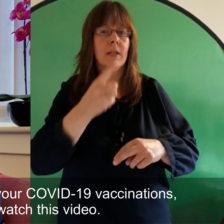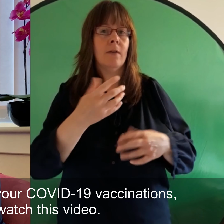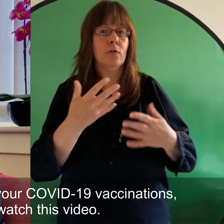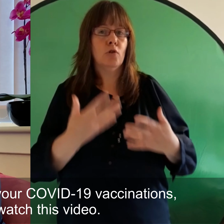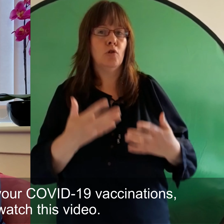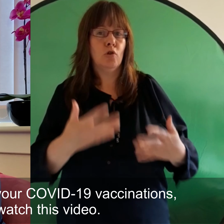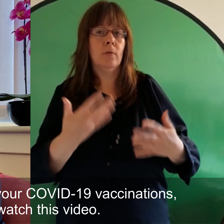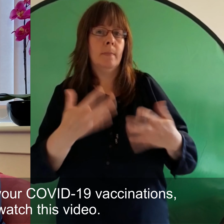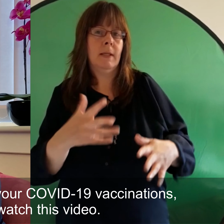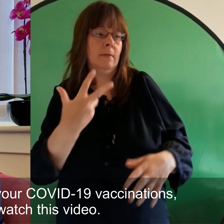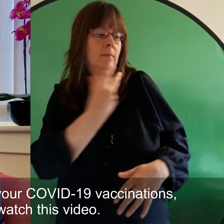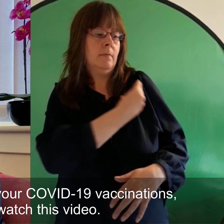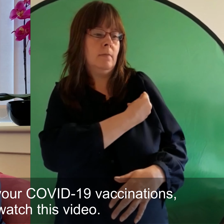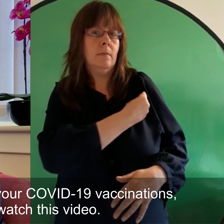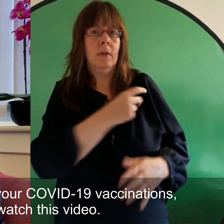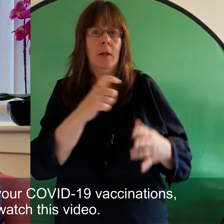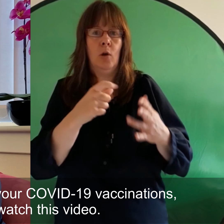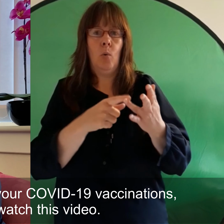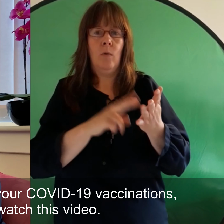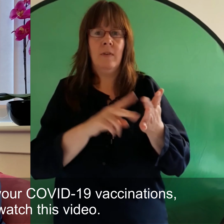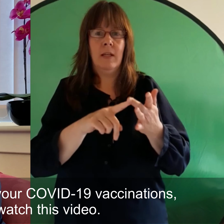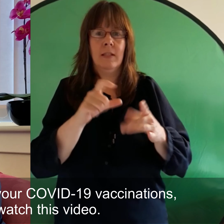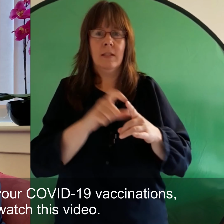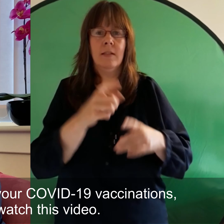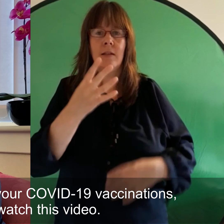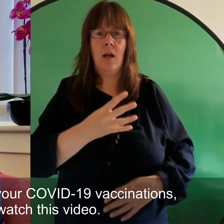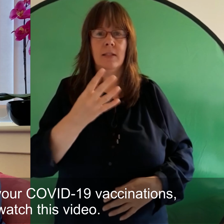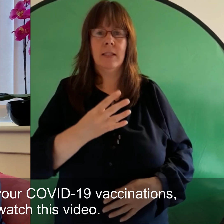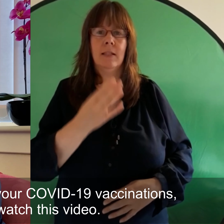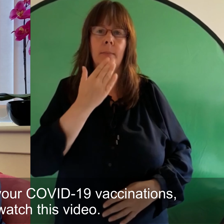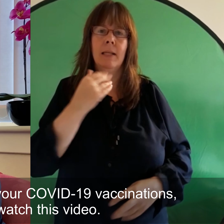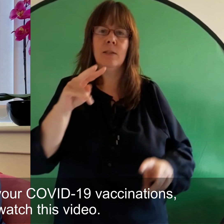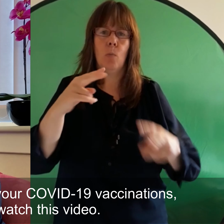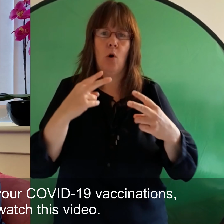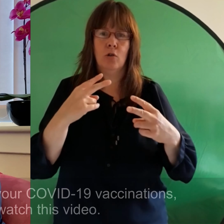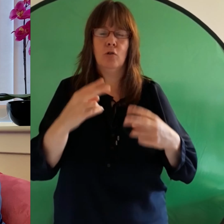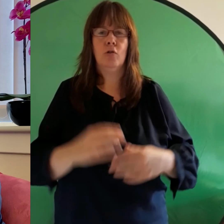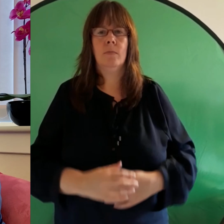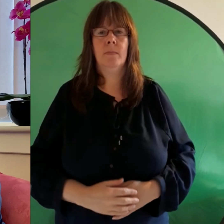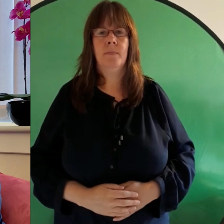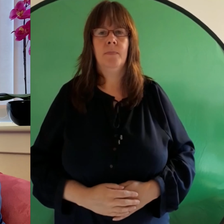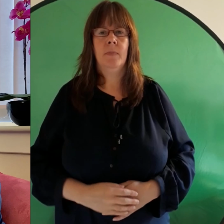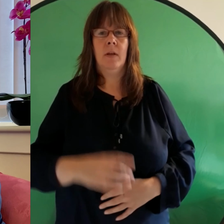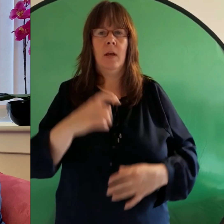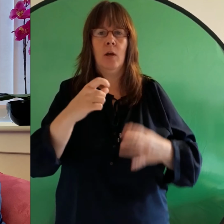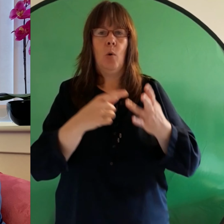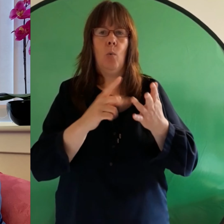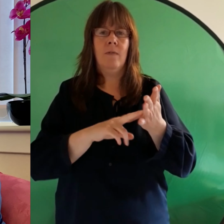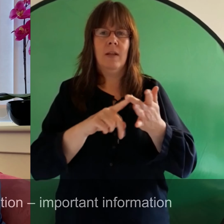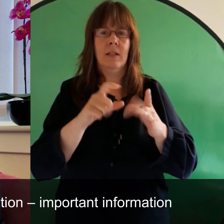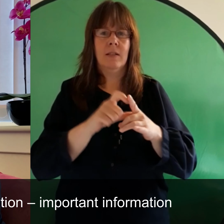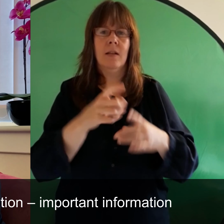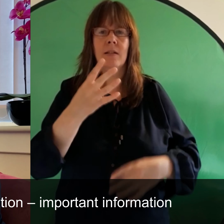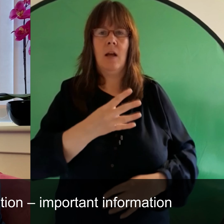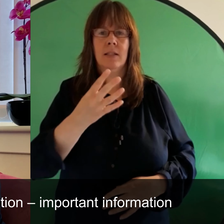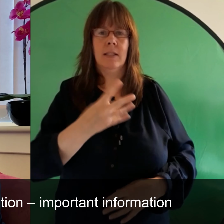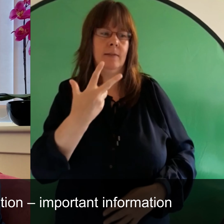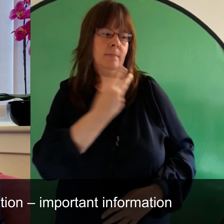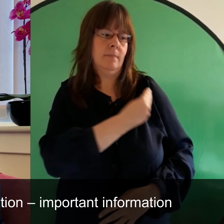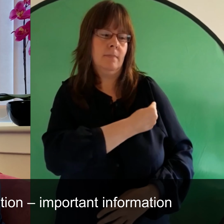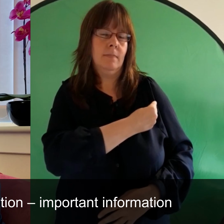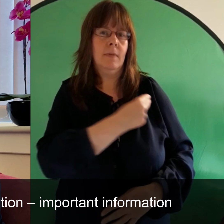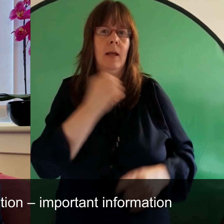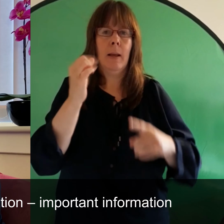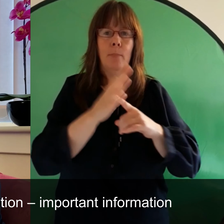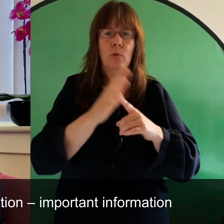If you have not had your COVID-19 vaccinations, please watch this video. COVID-19